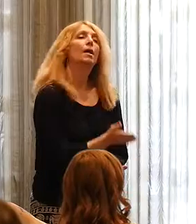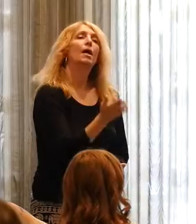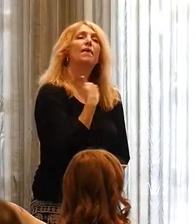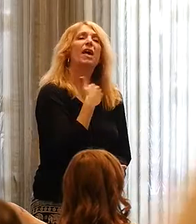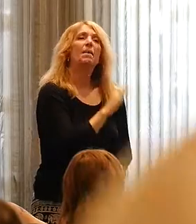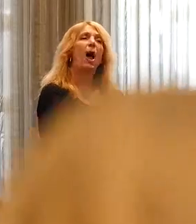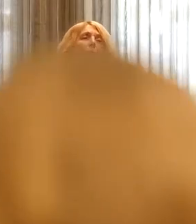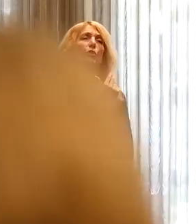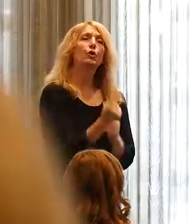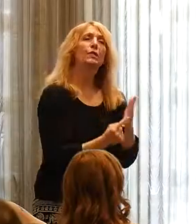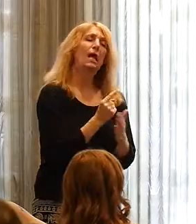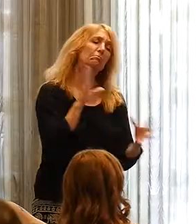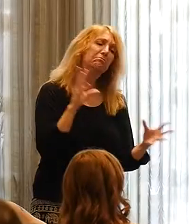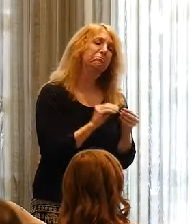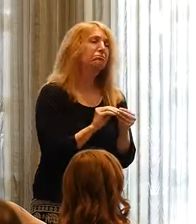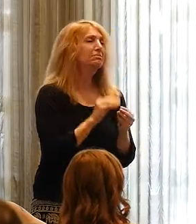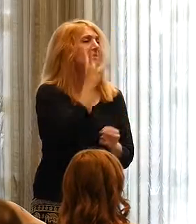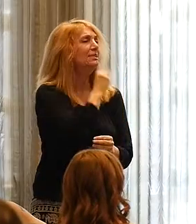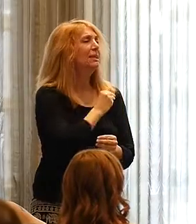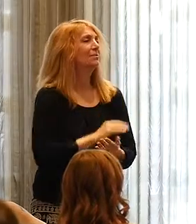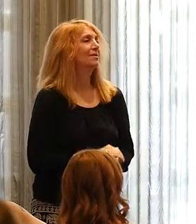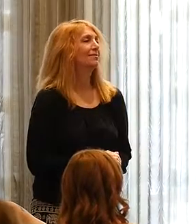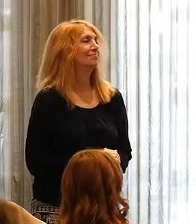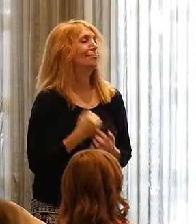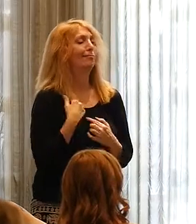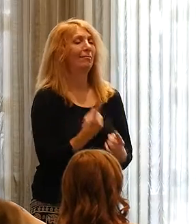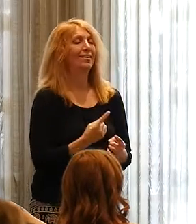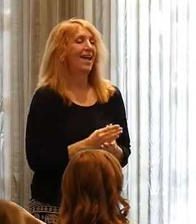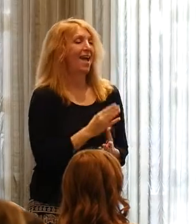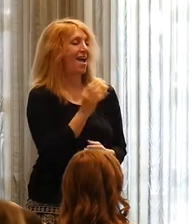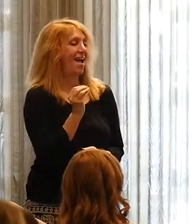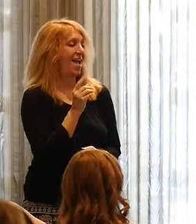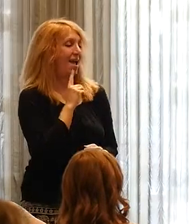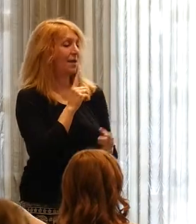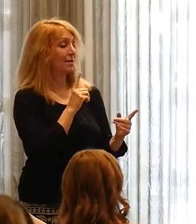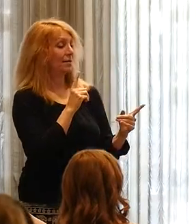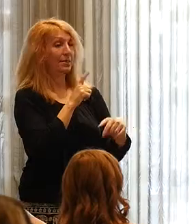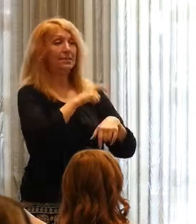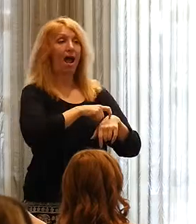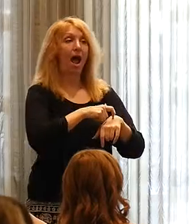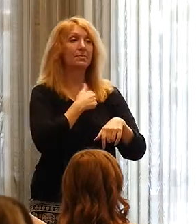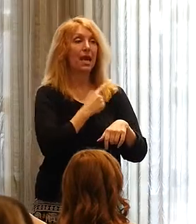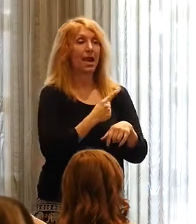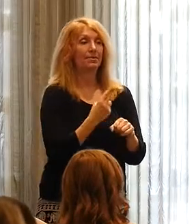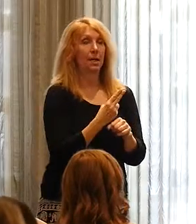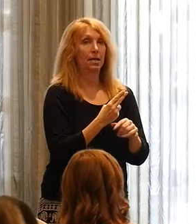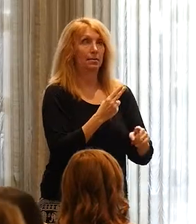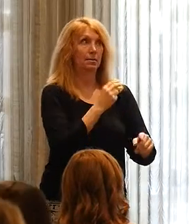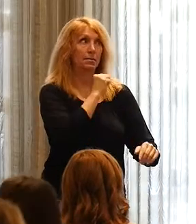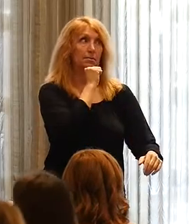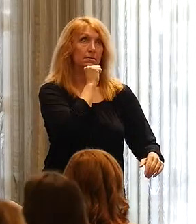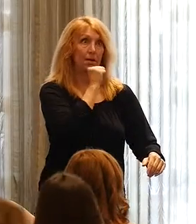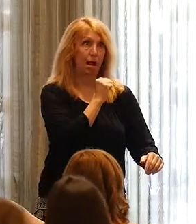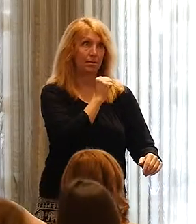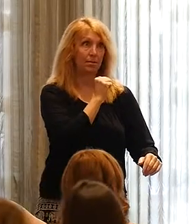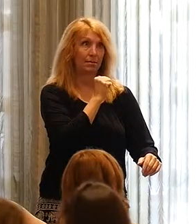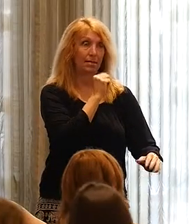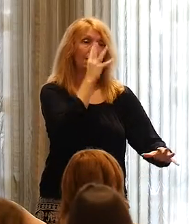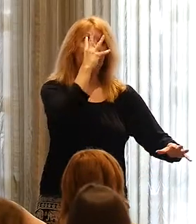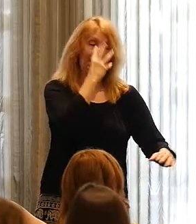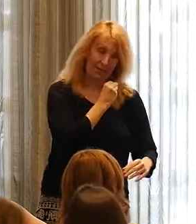I've had about 13 hours of sleep in those 13 days. And in the time that I've spent not